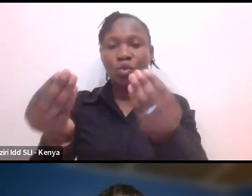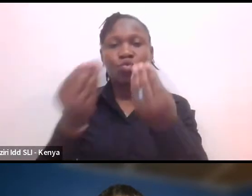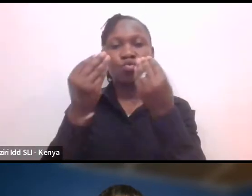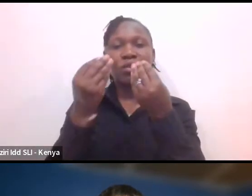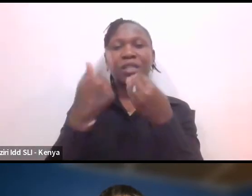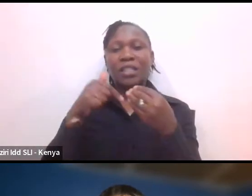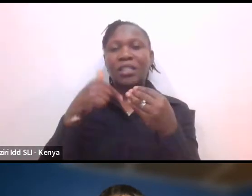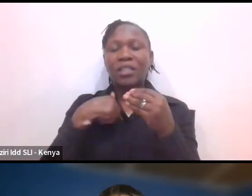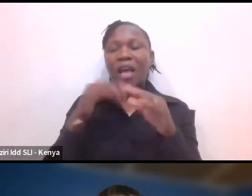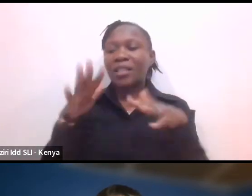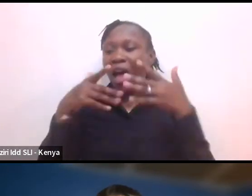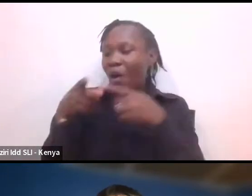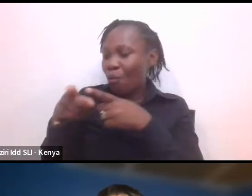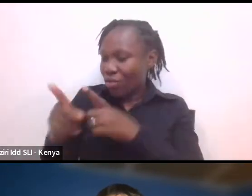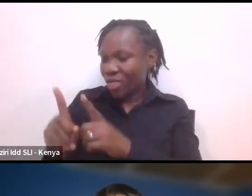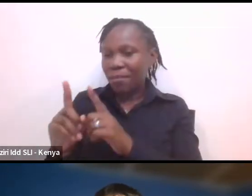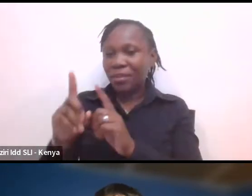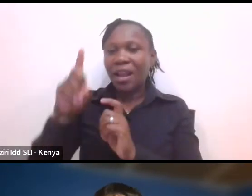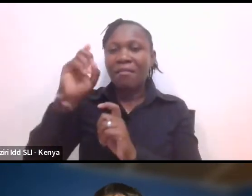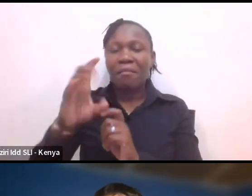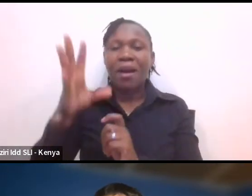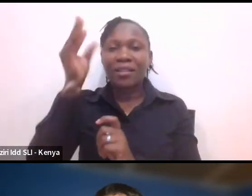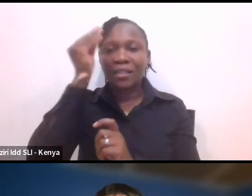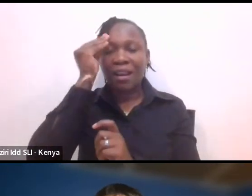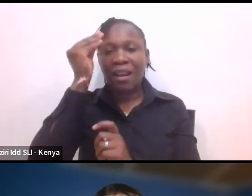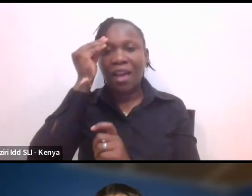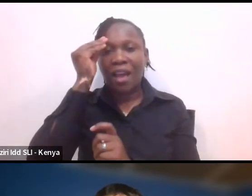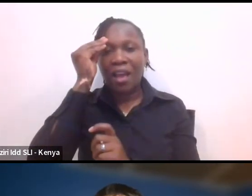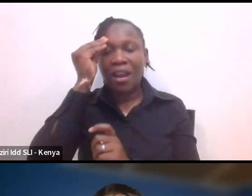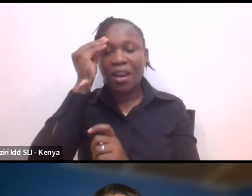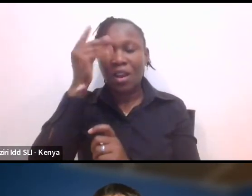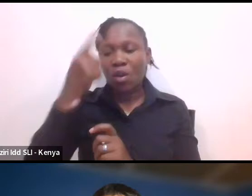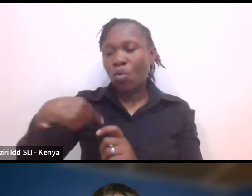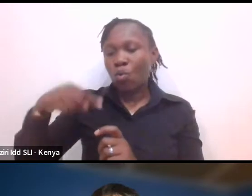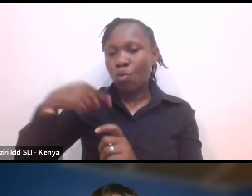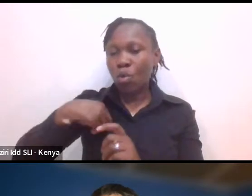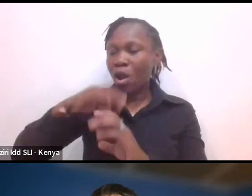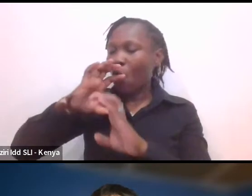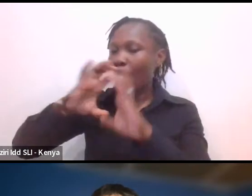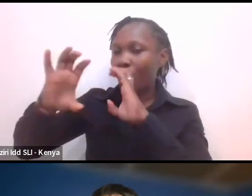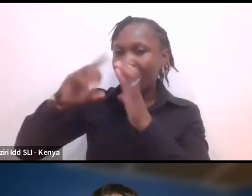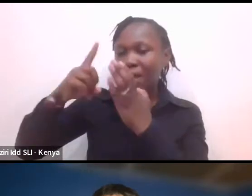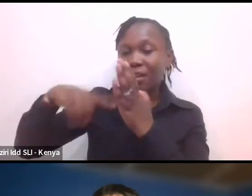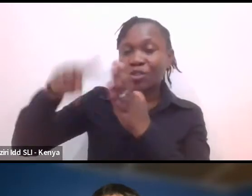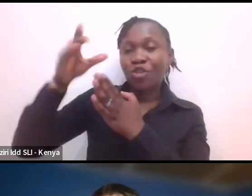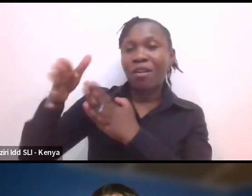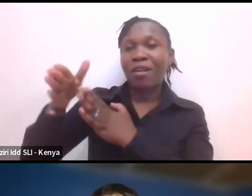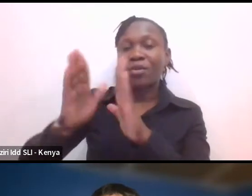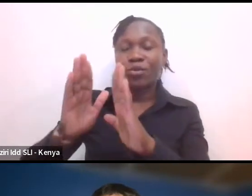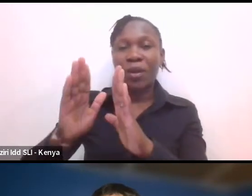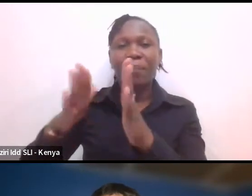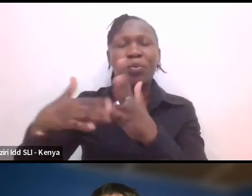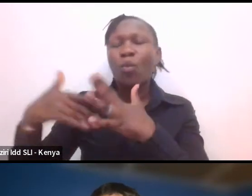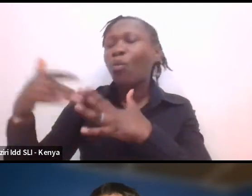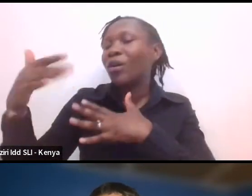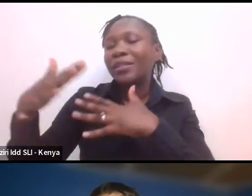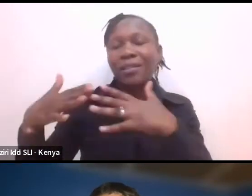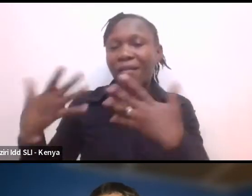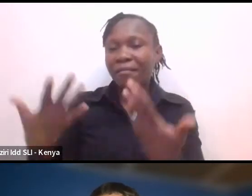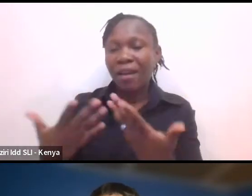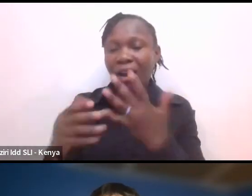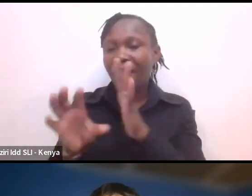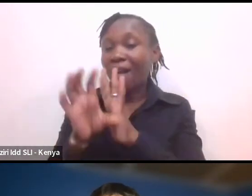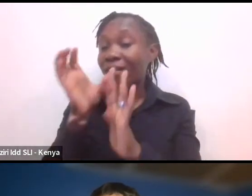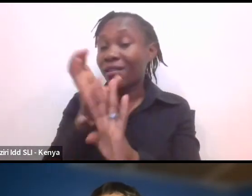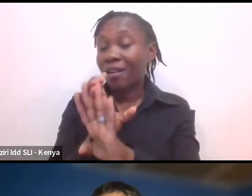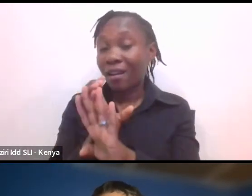they need to learn, so that we can then communicate to them appropriately, whatever that curriculum is. There